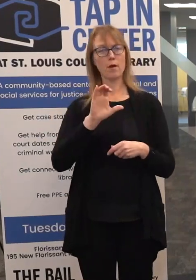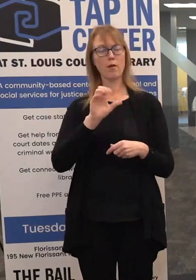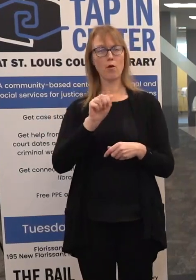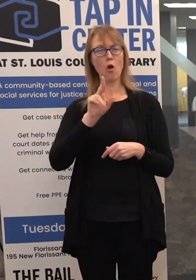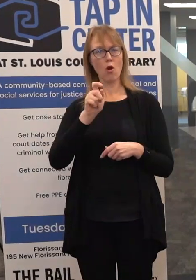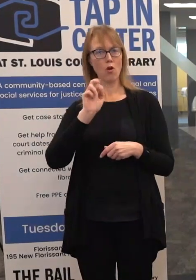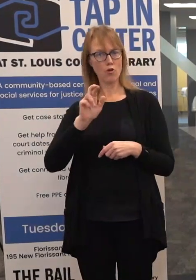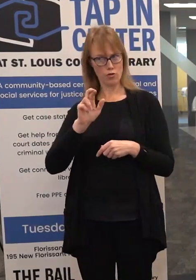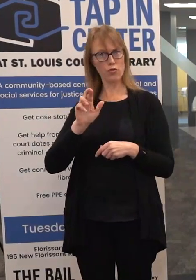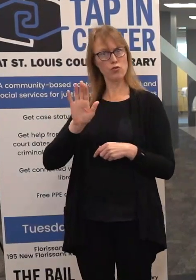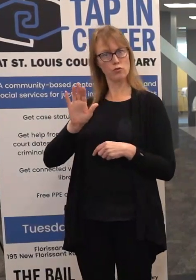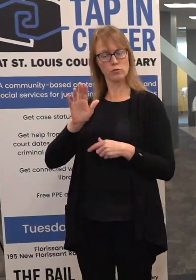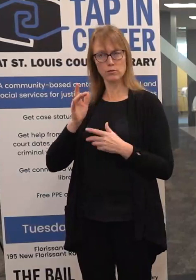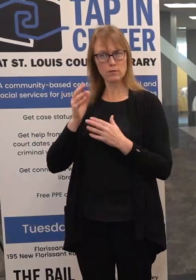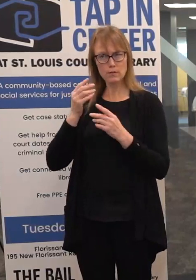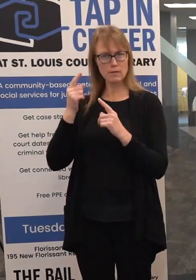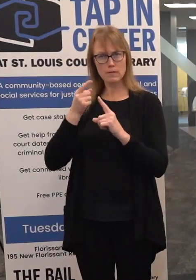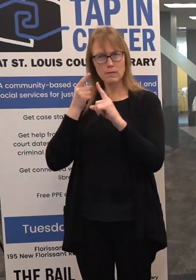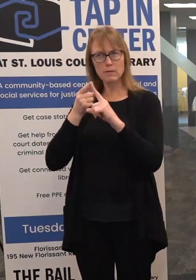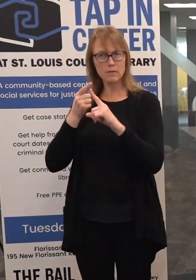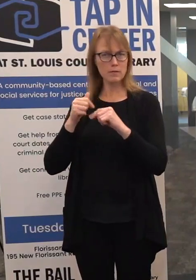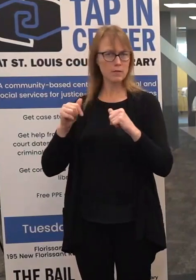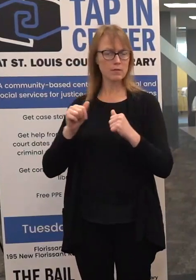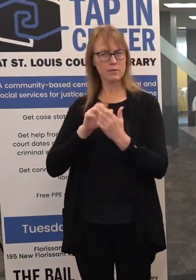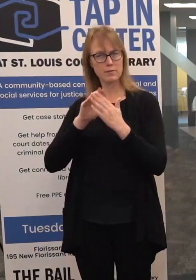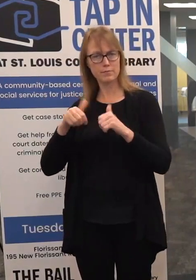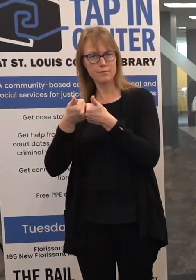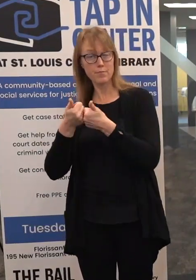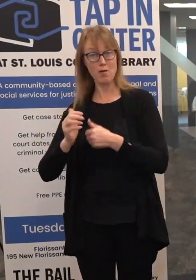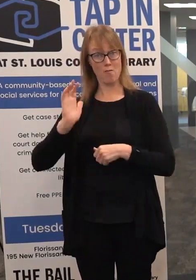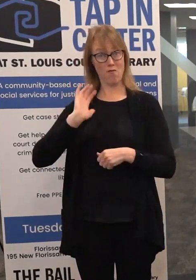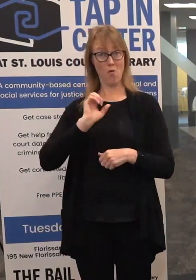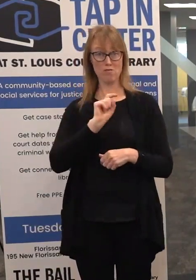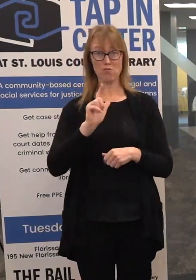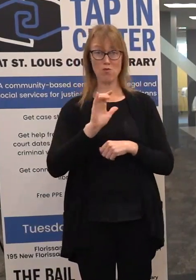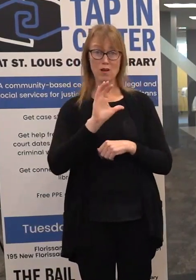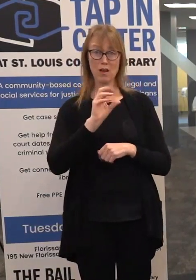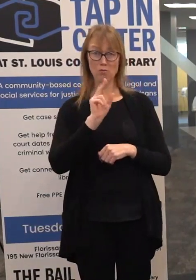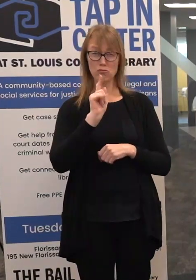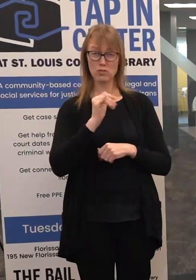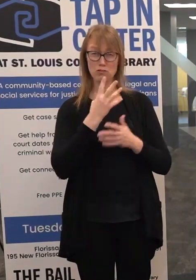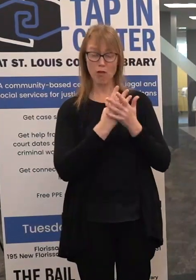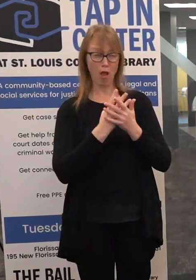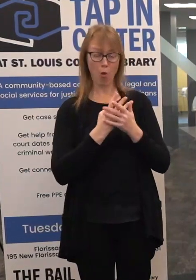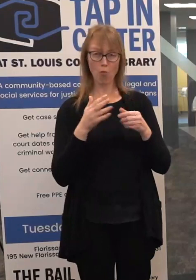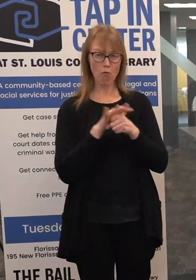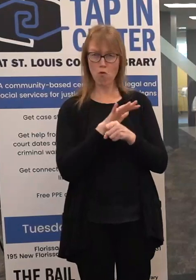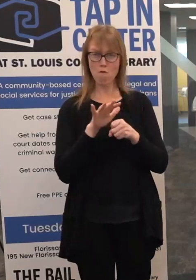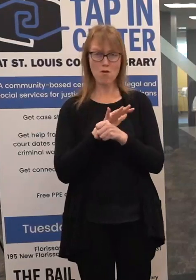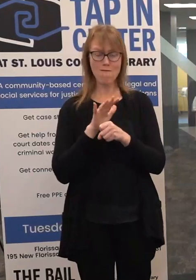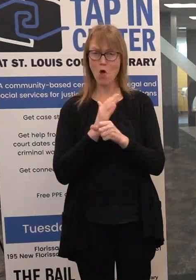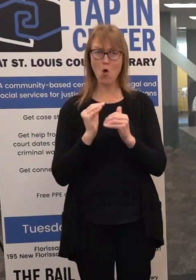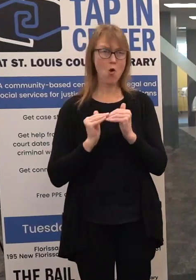Prior to joining the challenge, our jail population was near or over capacity for more than a decade. And since